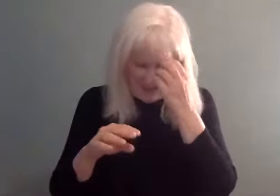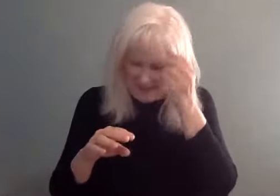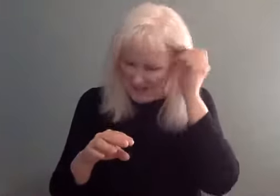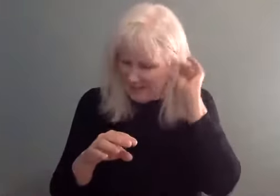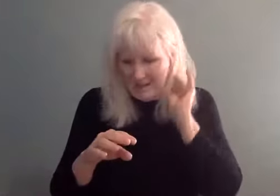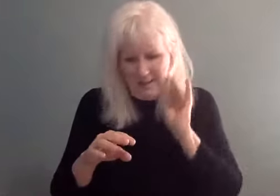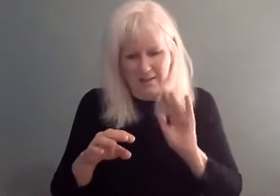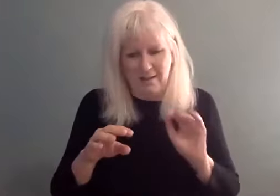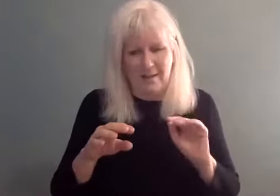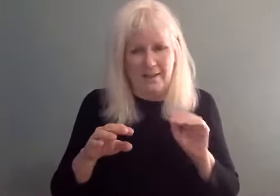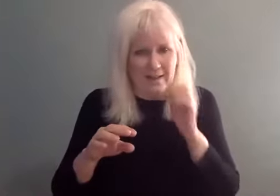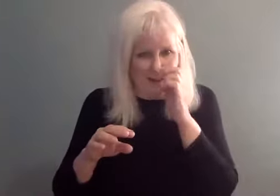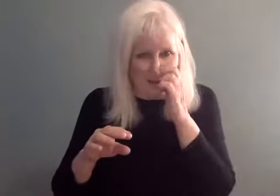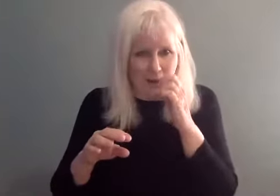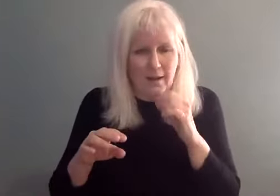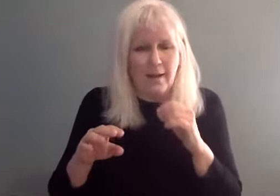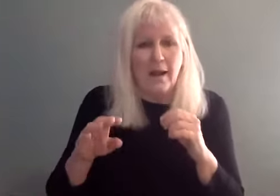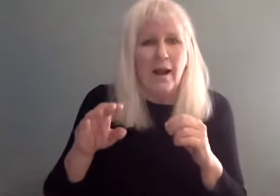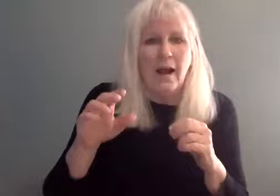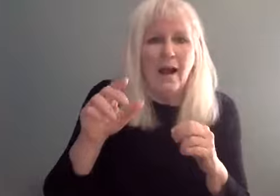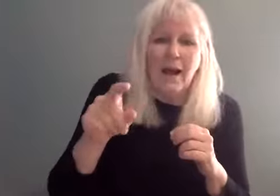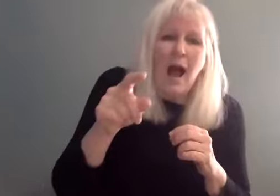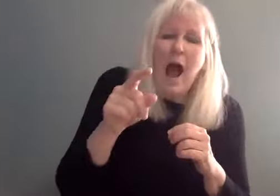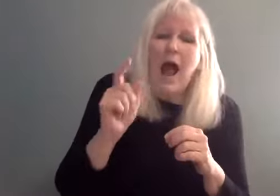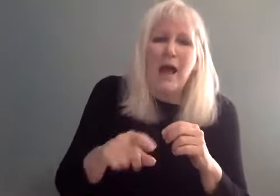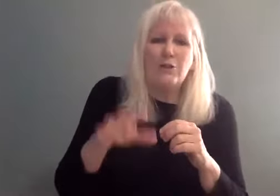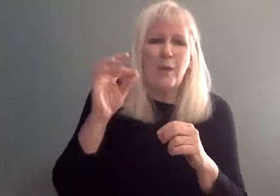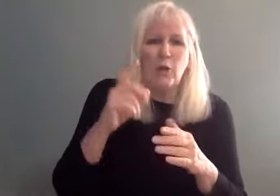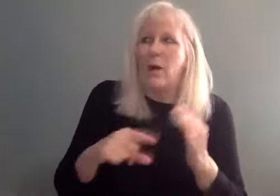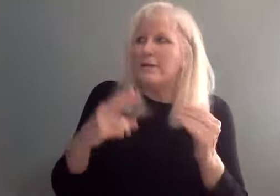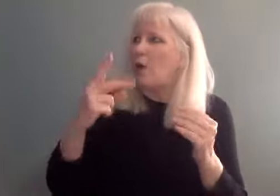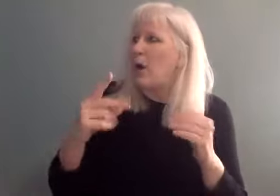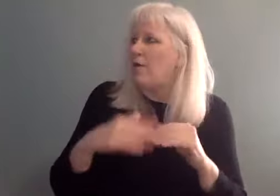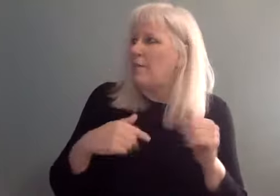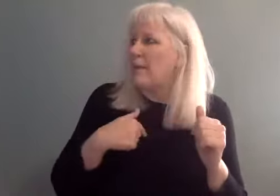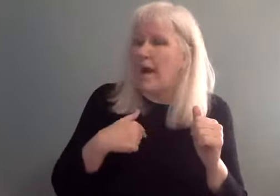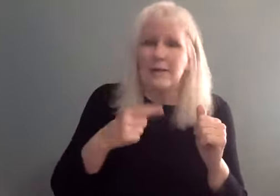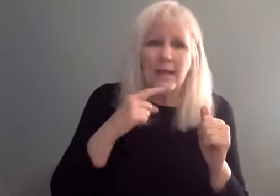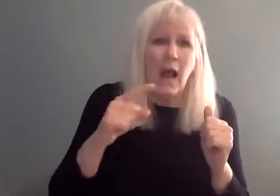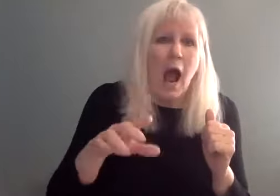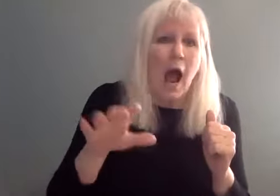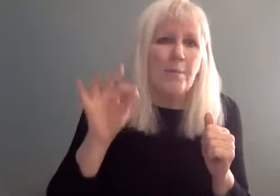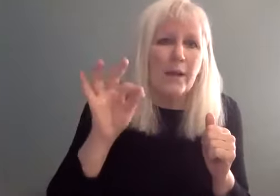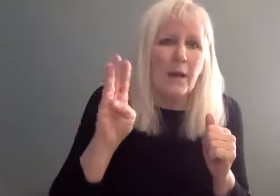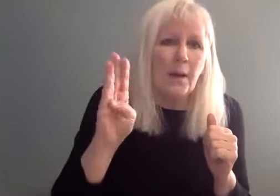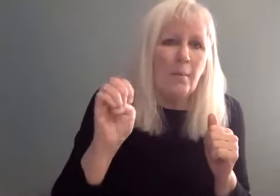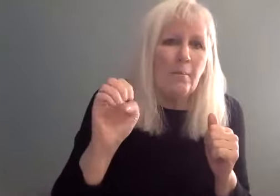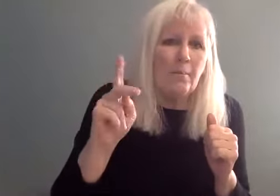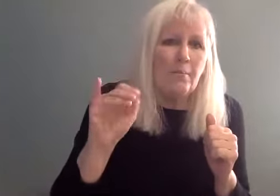kicked Beacon's moving van because it wasn't God. And she said, fine, as long as it's not you. And it was okay, because if you think about